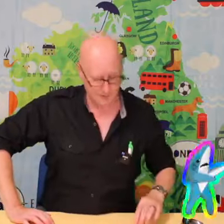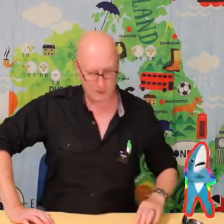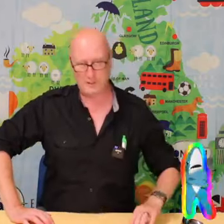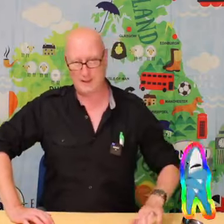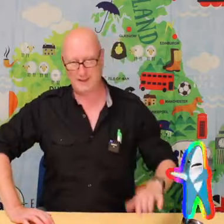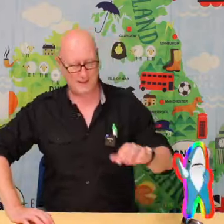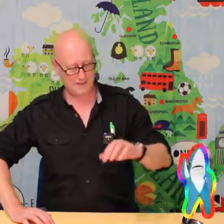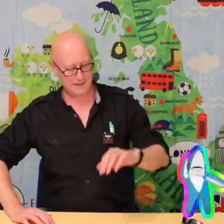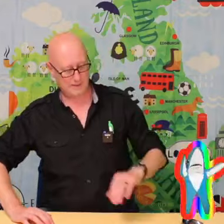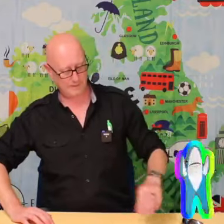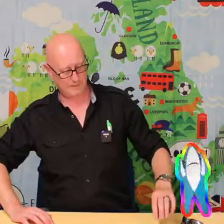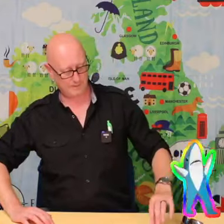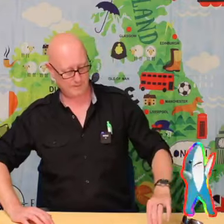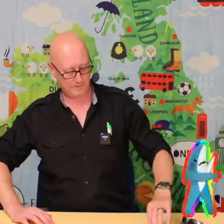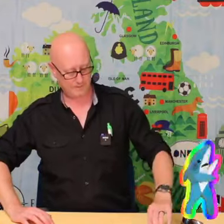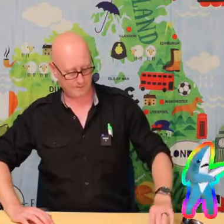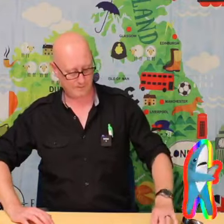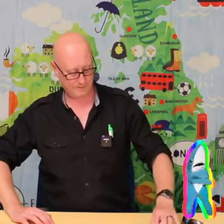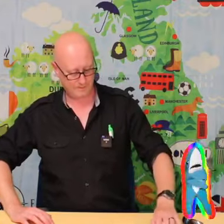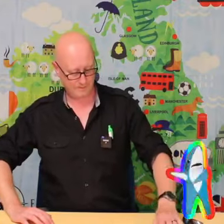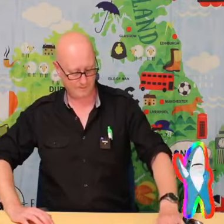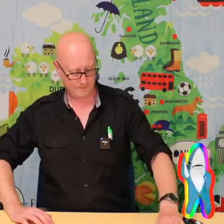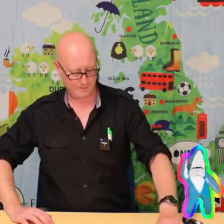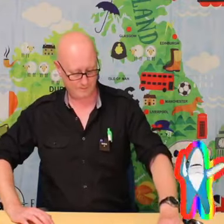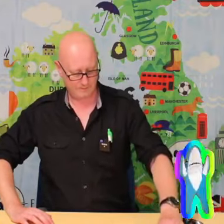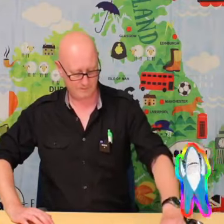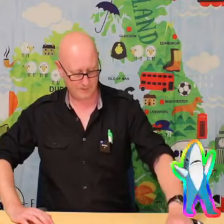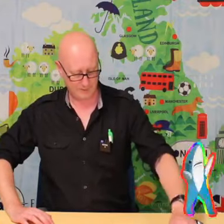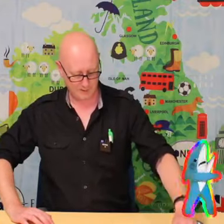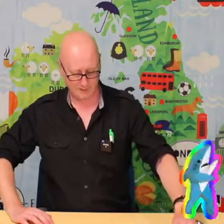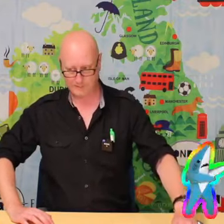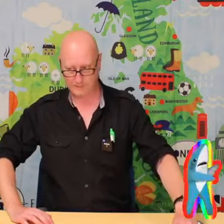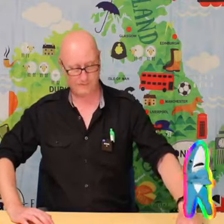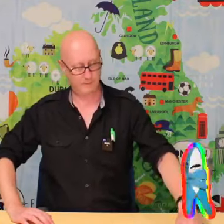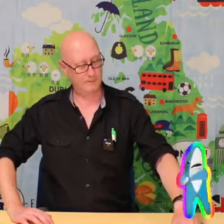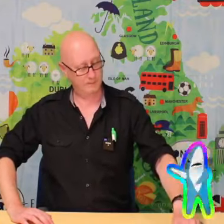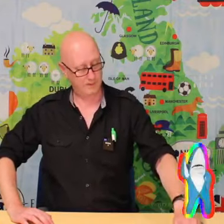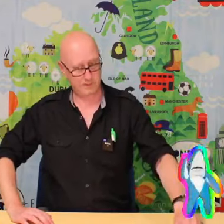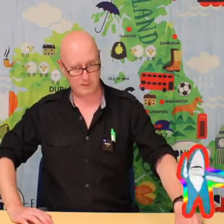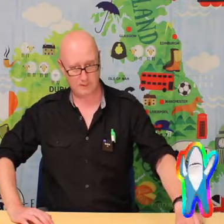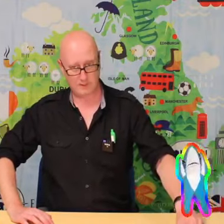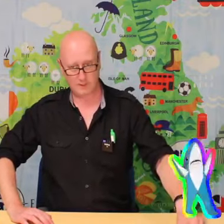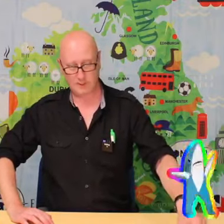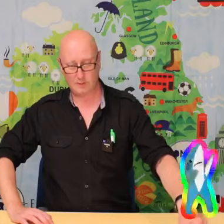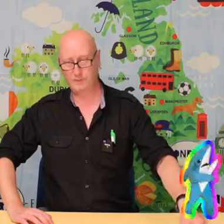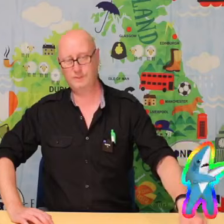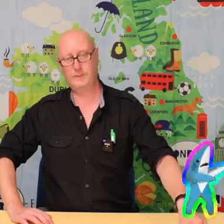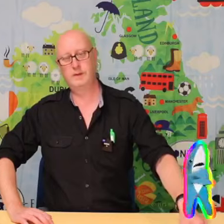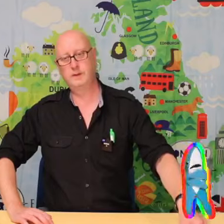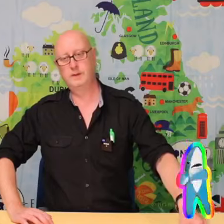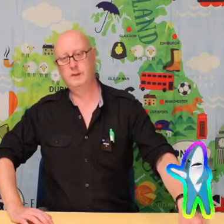busy with her friends going to the Carlisle Market. She saw Kath and Tony. They were very pleased to see her. Well, that's nice. Cool. Right,